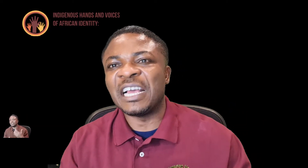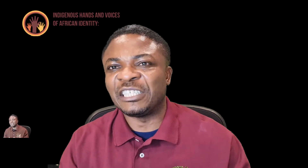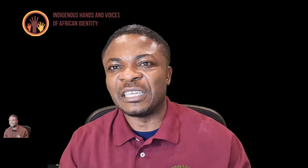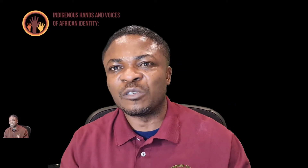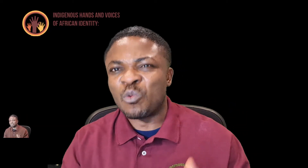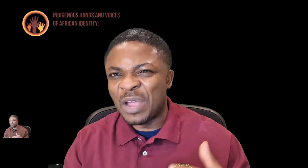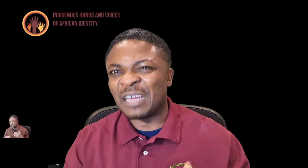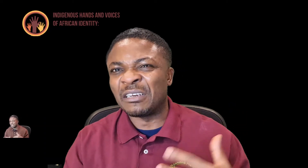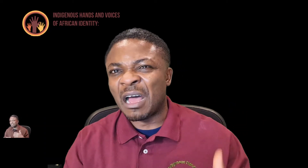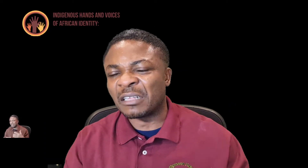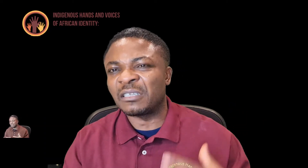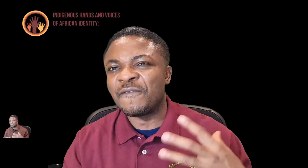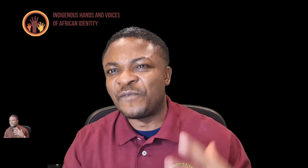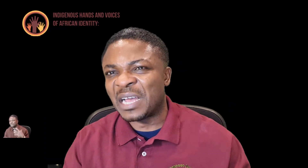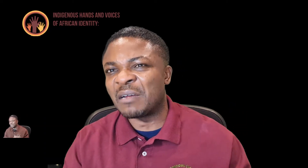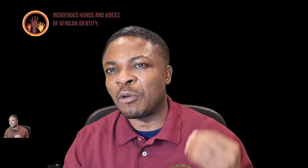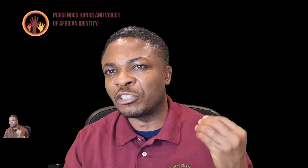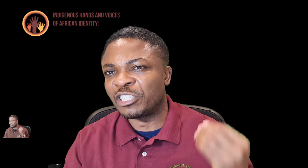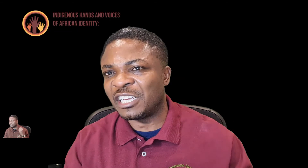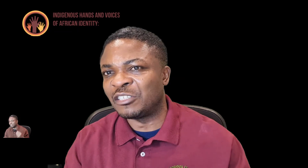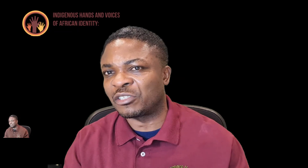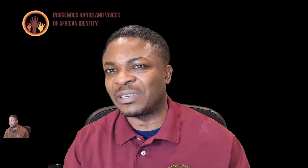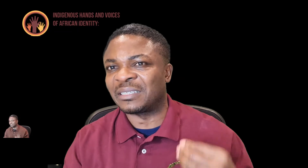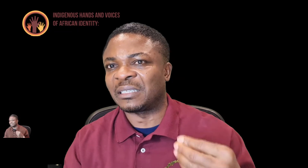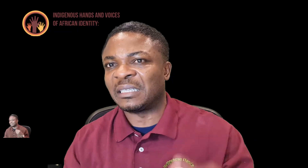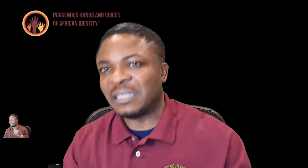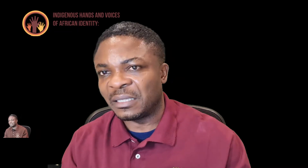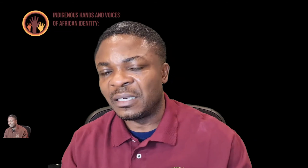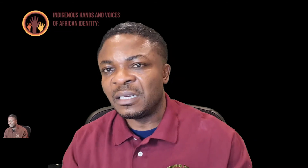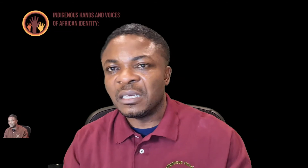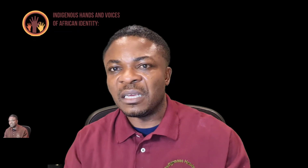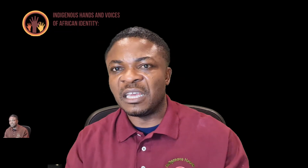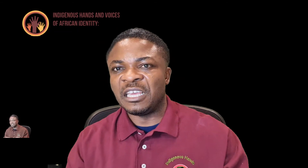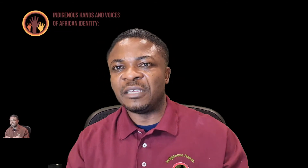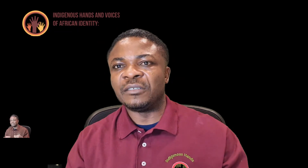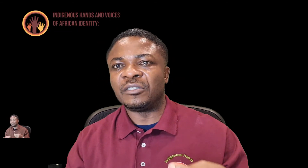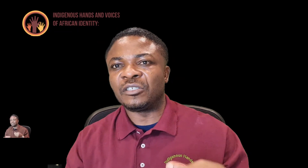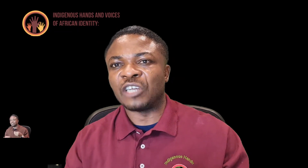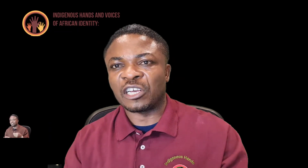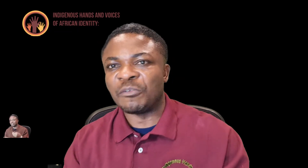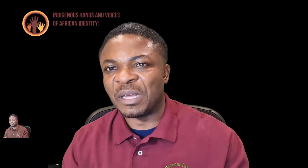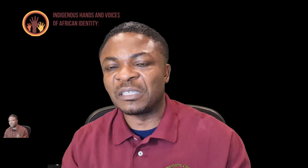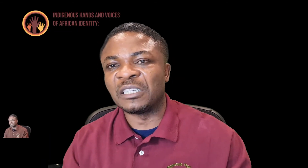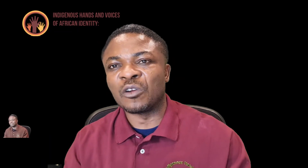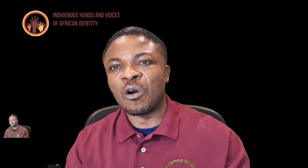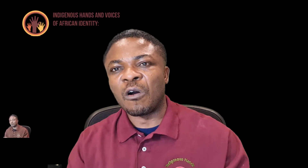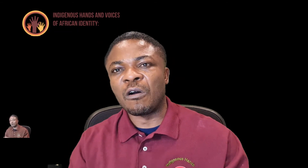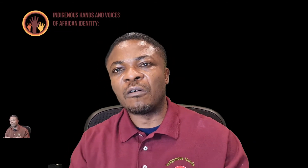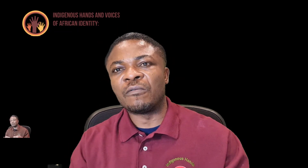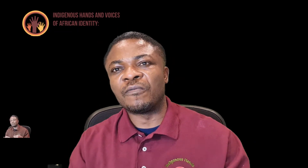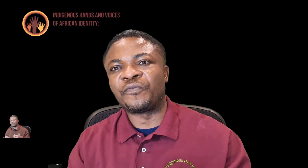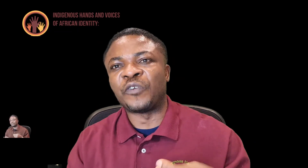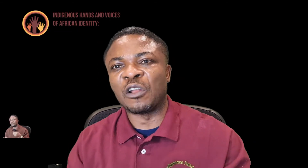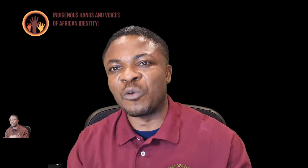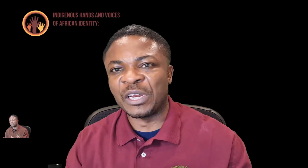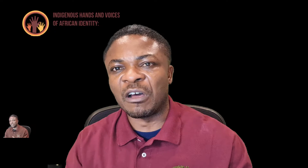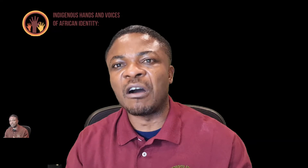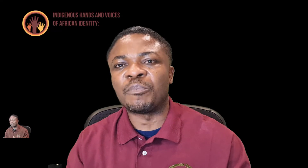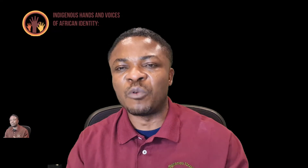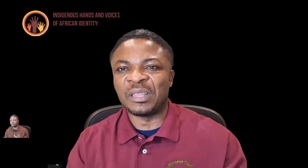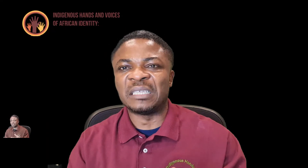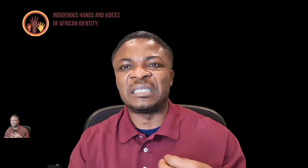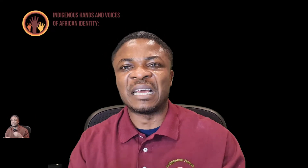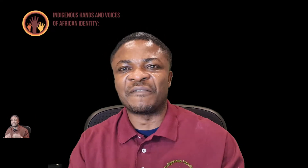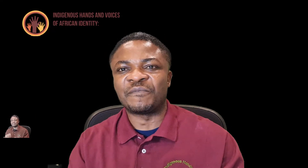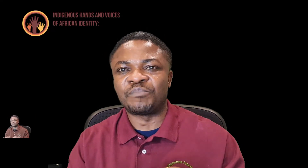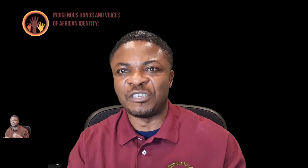colonial agents were not very much interested in documenting or following up